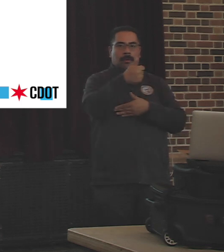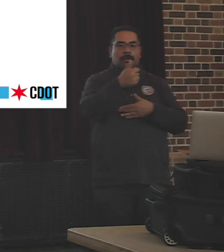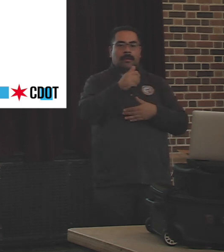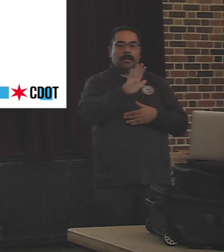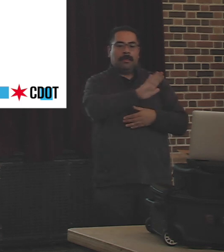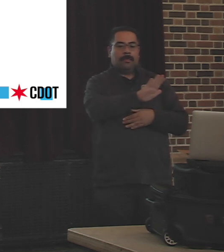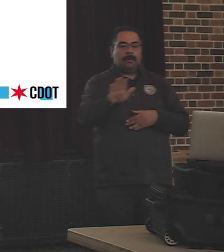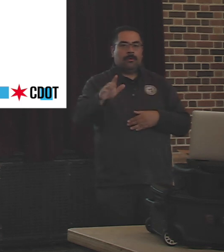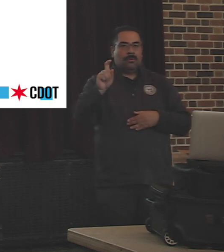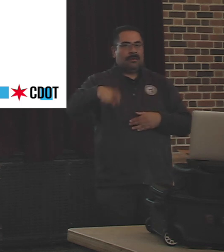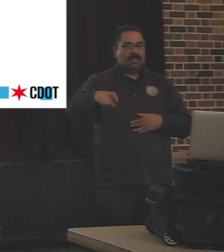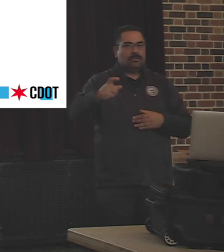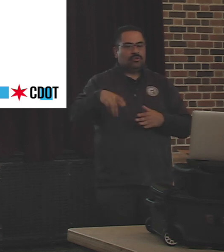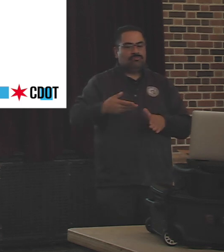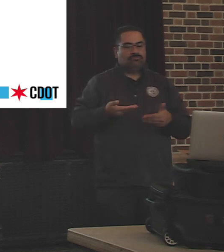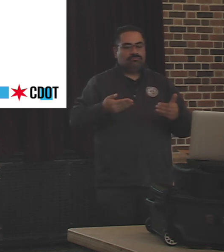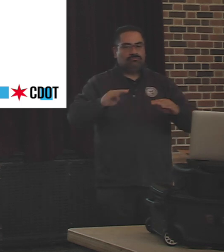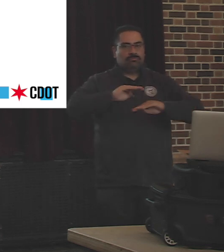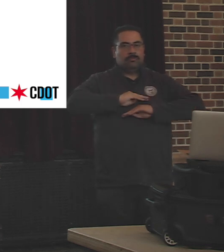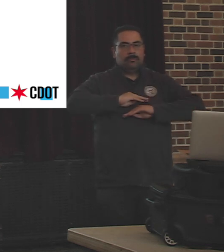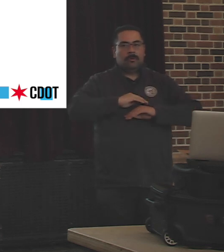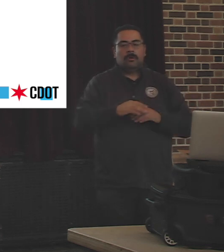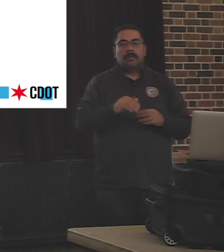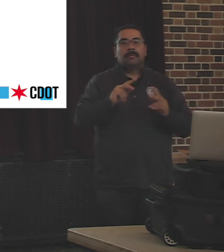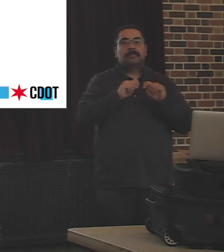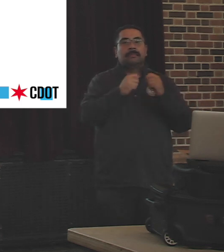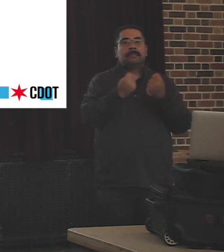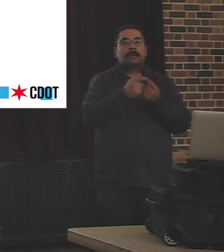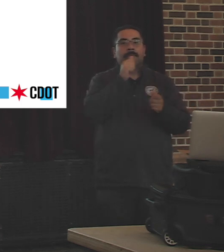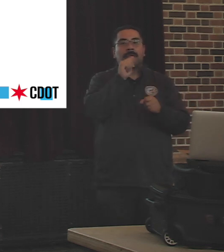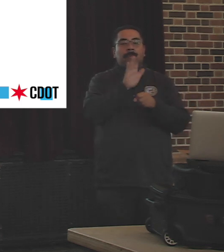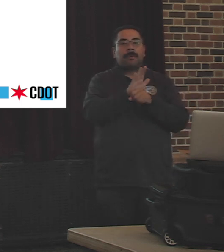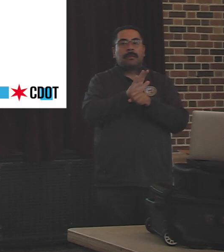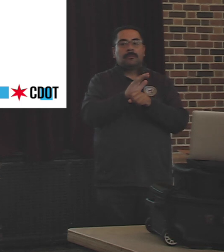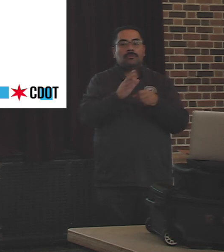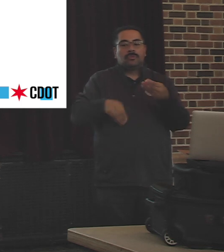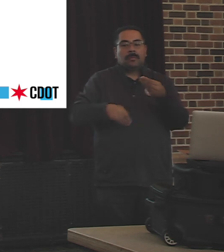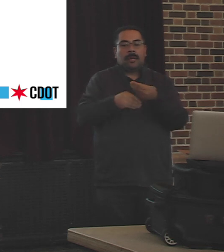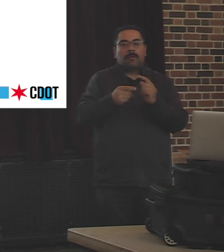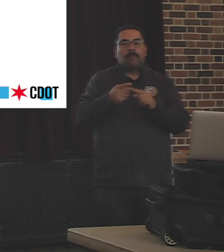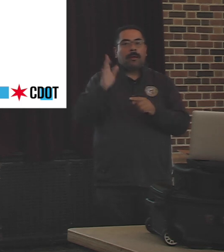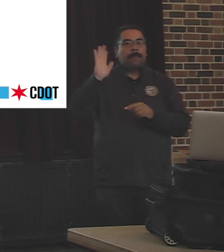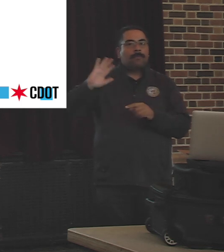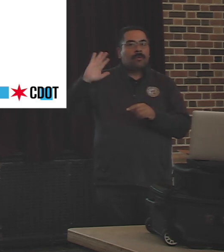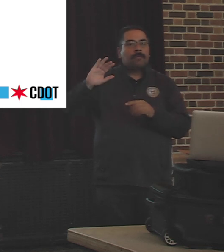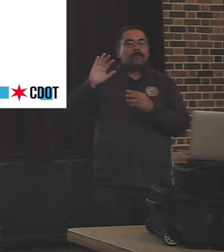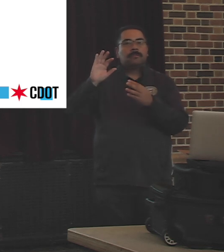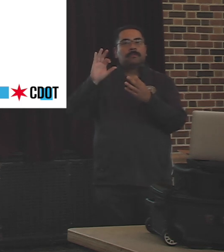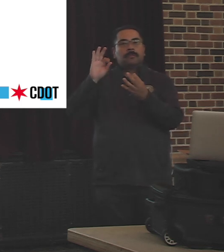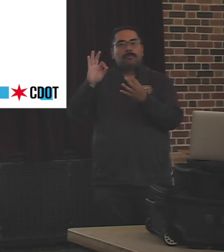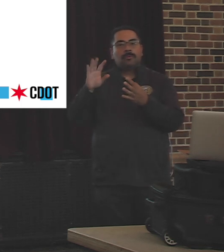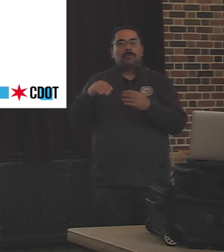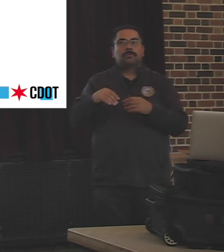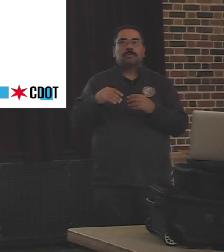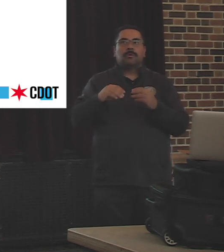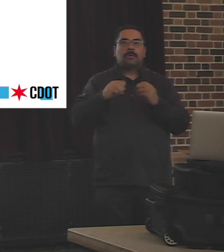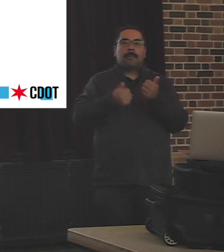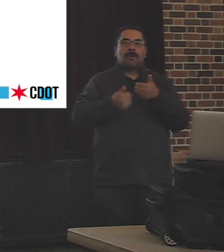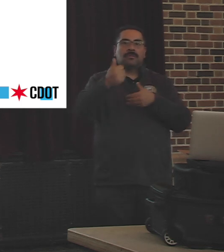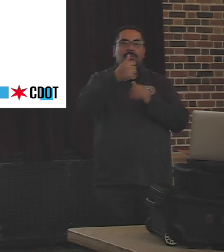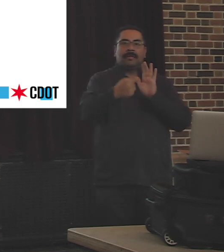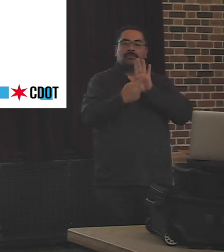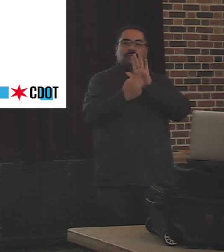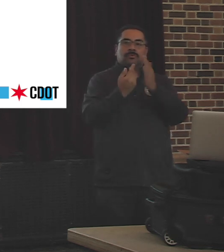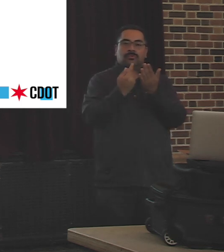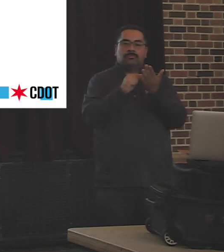needs. The team is committed to build on previous input, prioritize transparency, and engage with the community